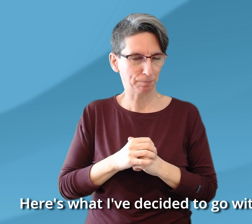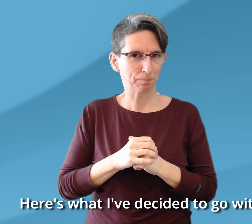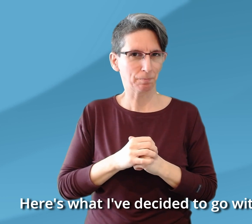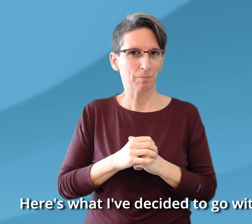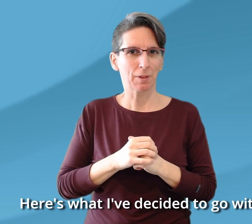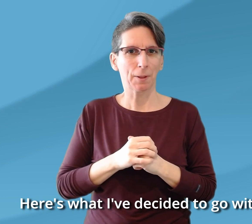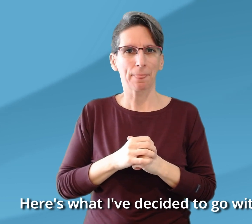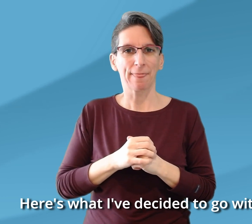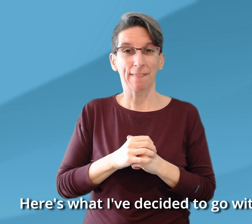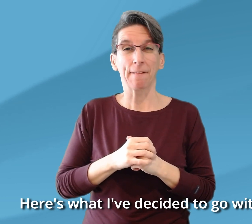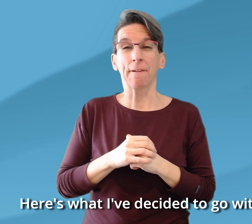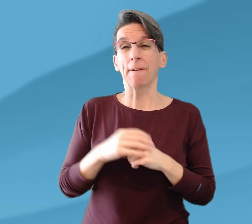with.